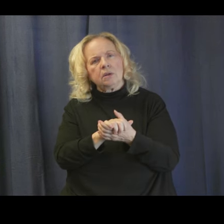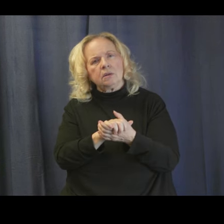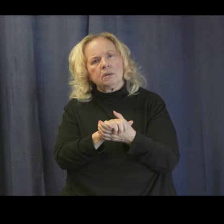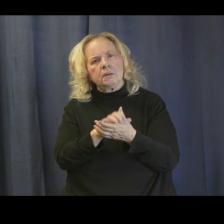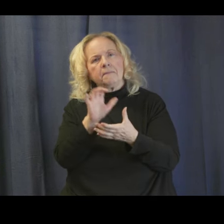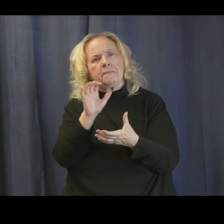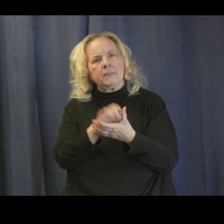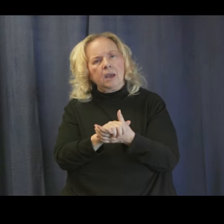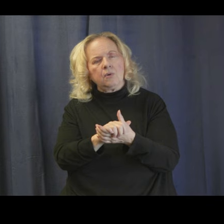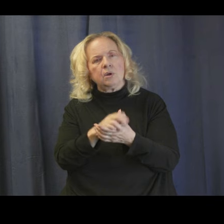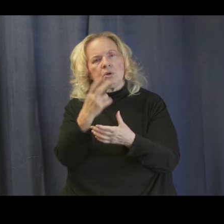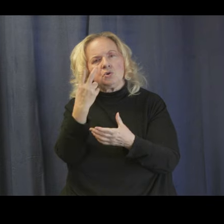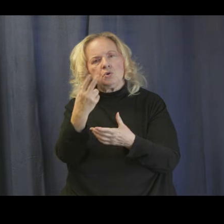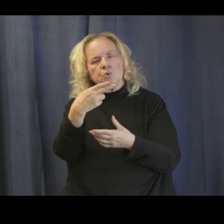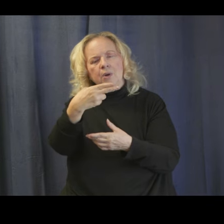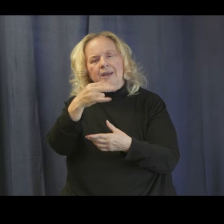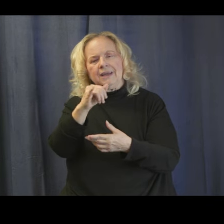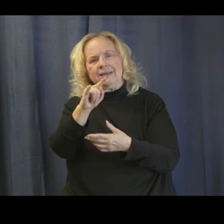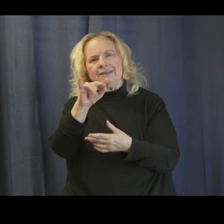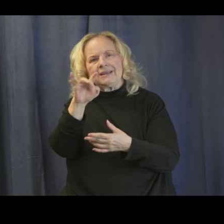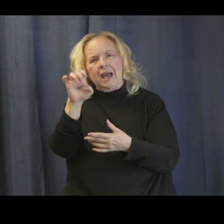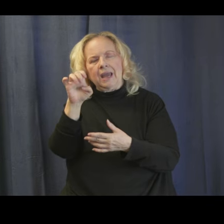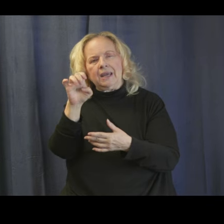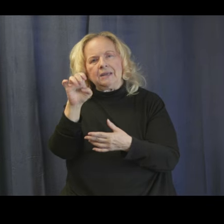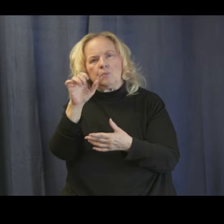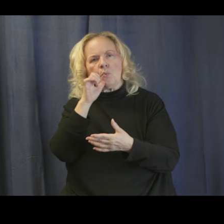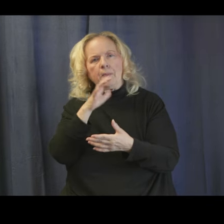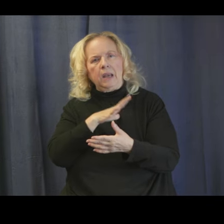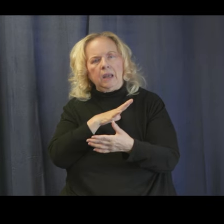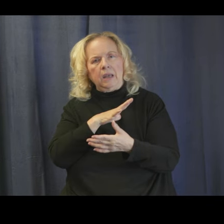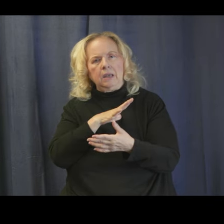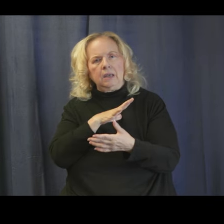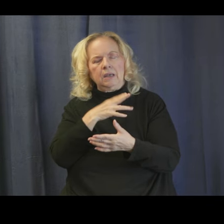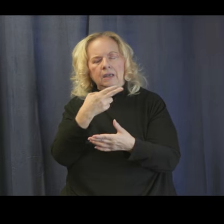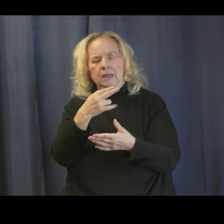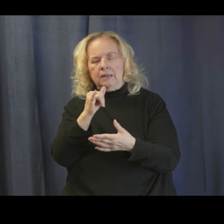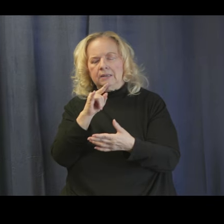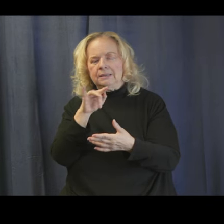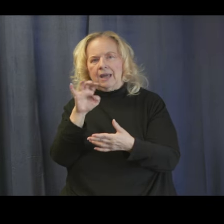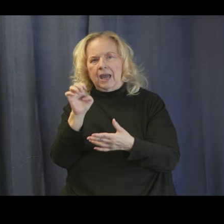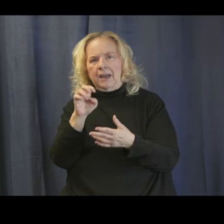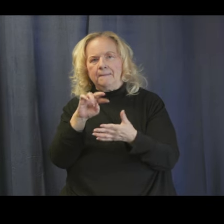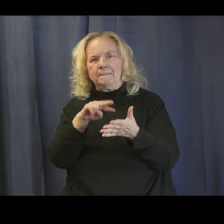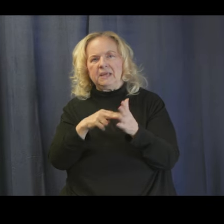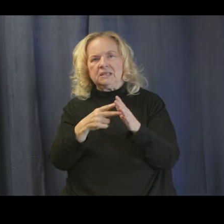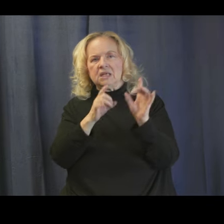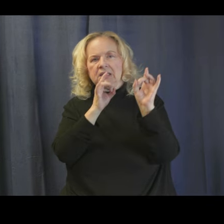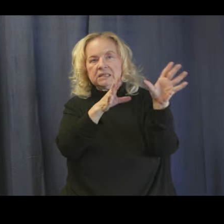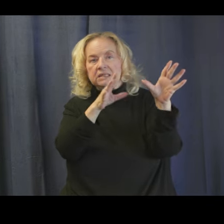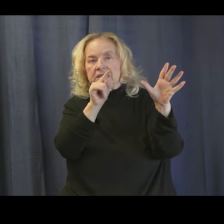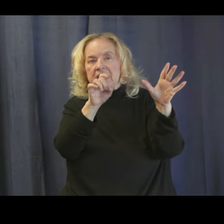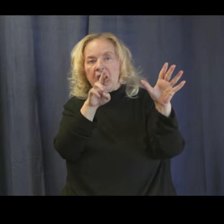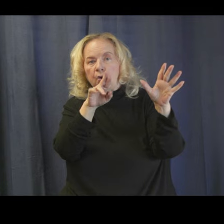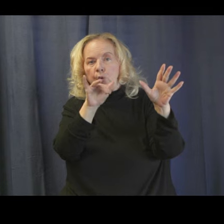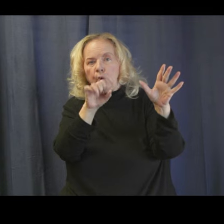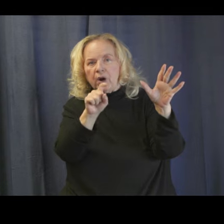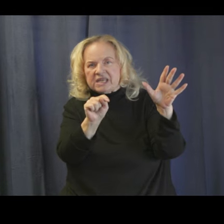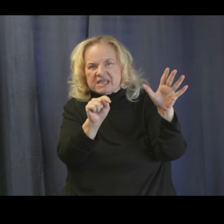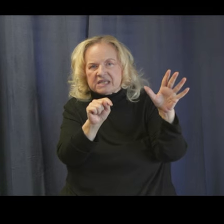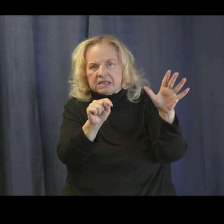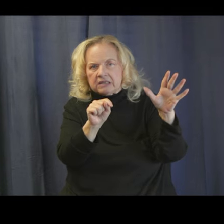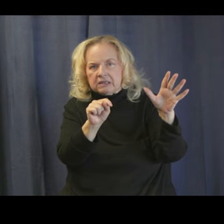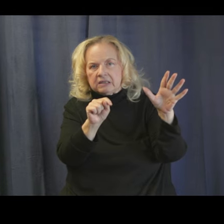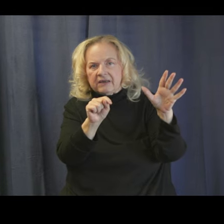marry? He married two Hittites. The Hittite, the definition means terrorists. He married